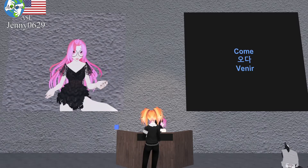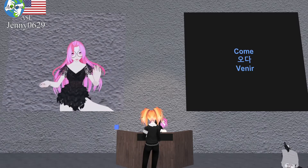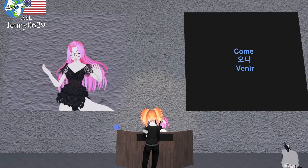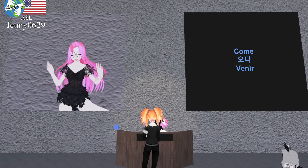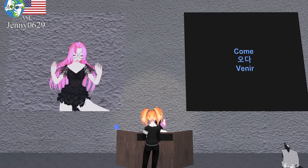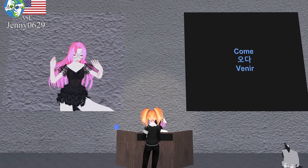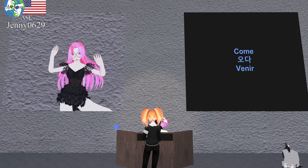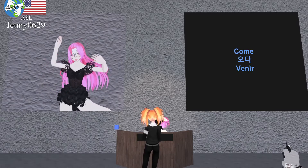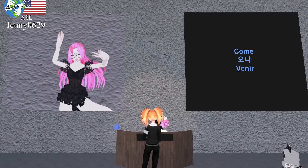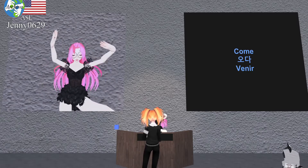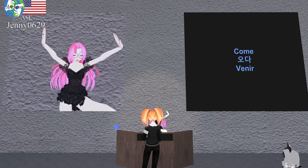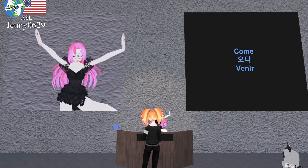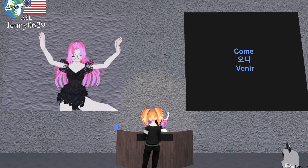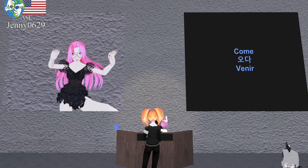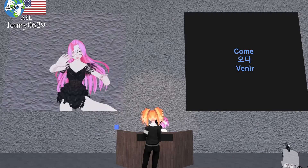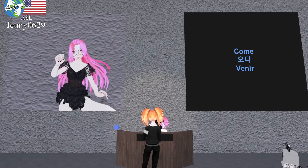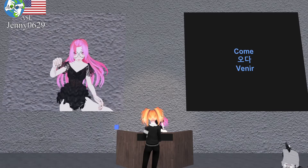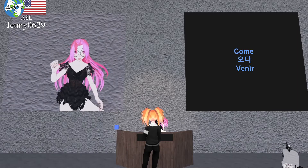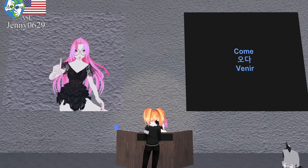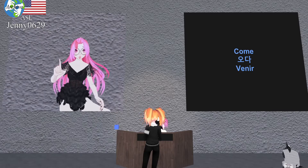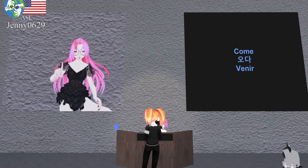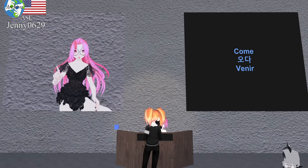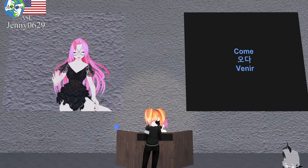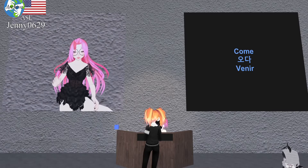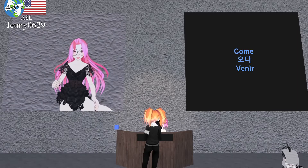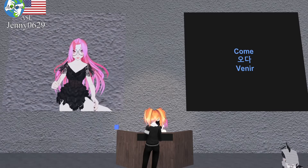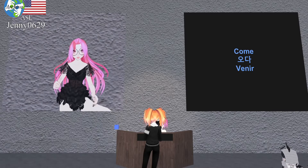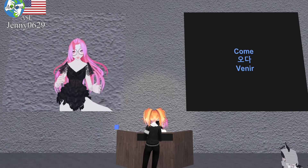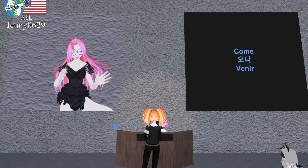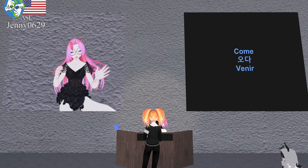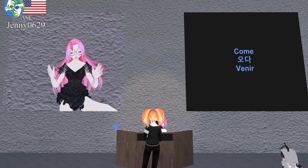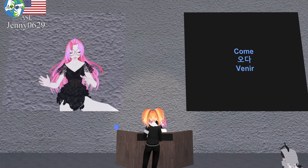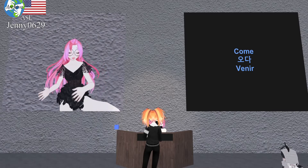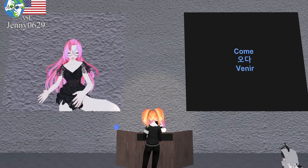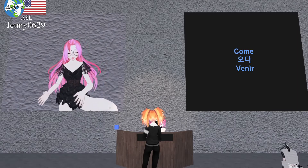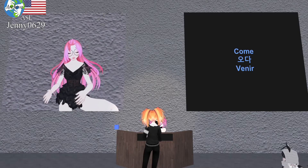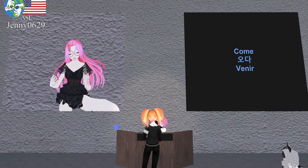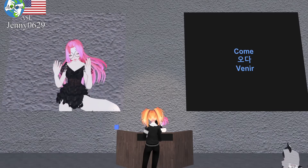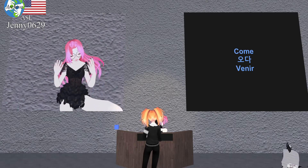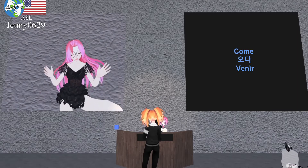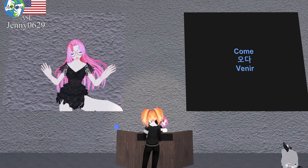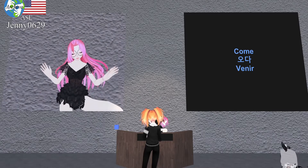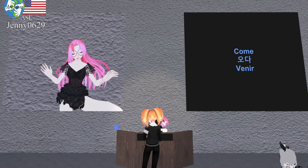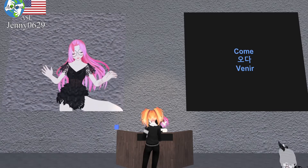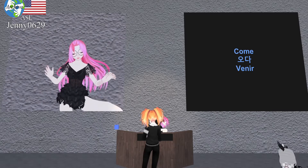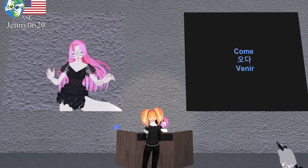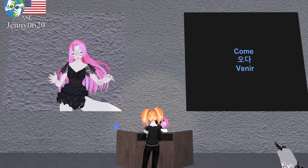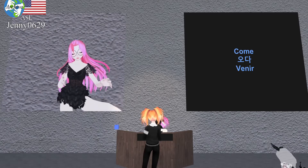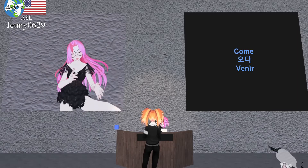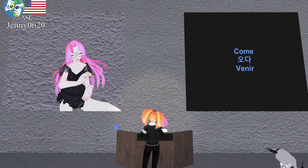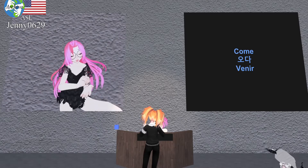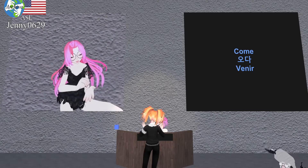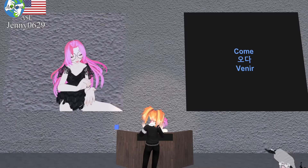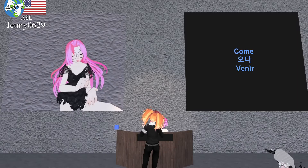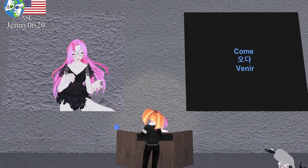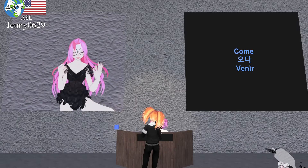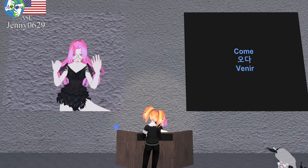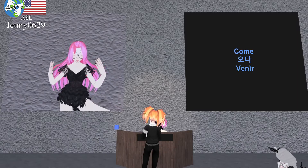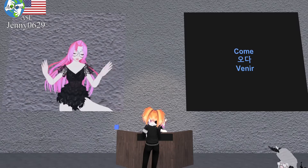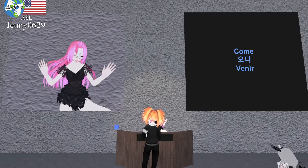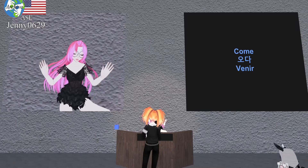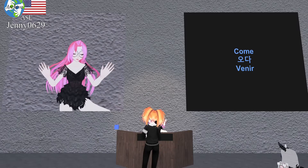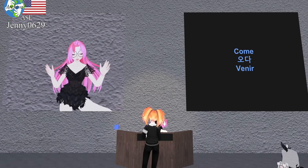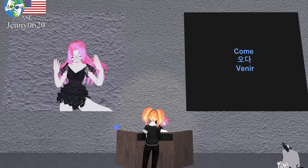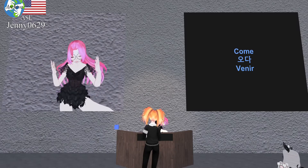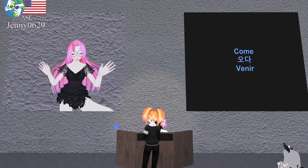yet. It could also be in the past. It's kind of complicated, but yes, that can be used. But however, if you just want to say already, it's finished. So, oh, did you clean the